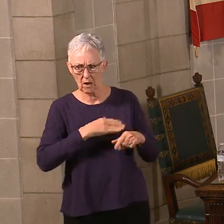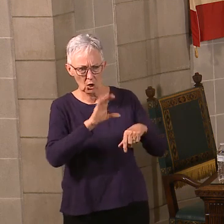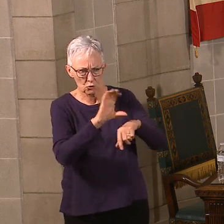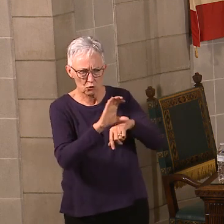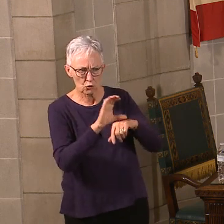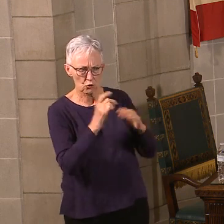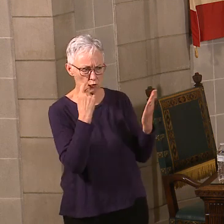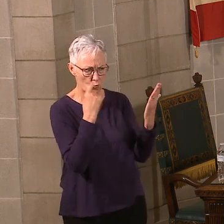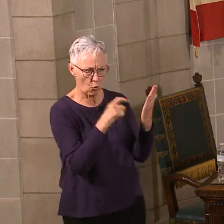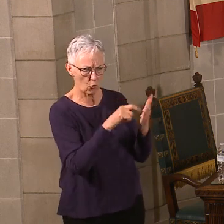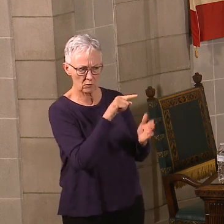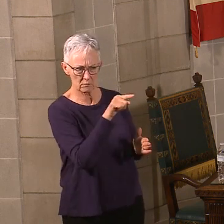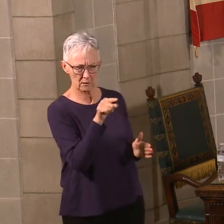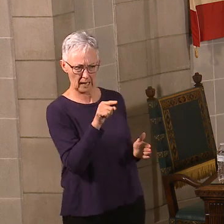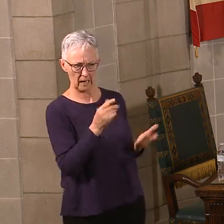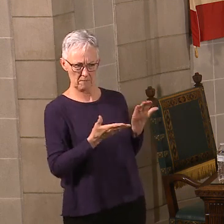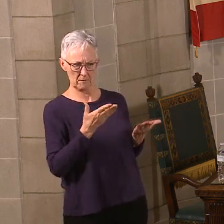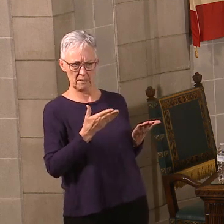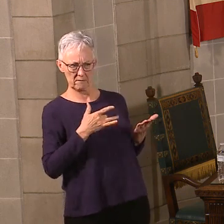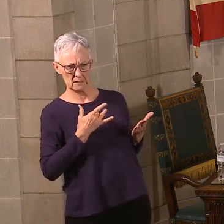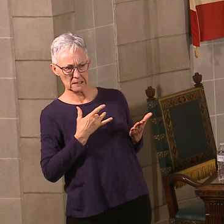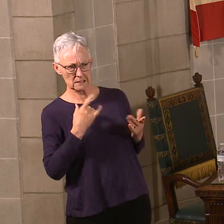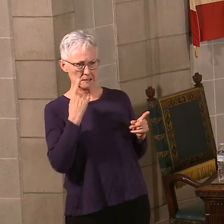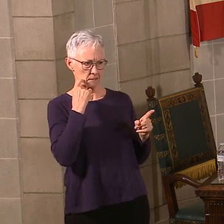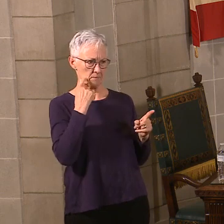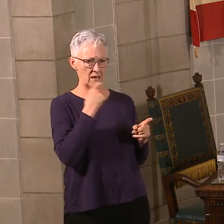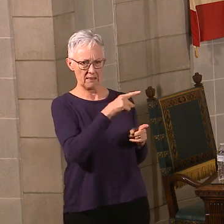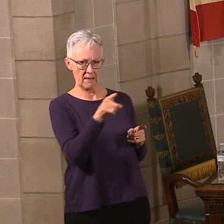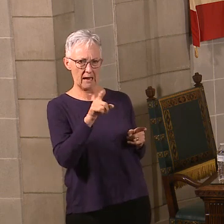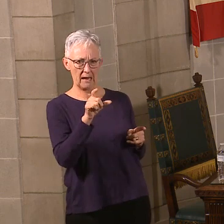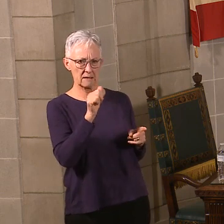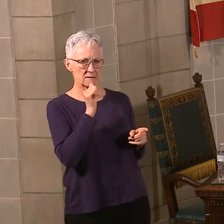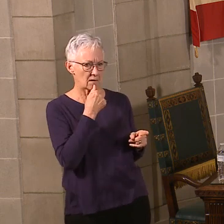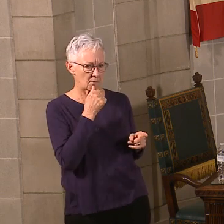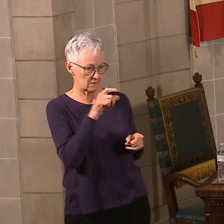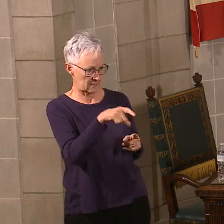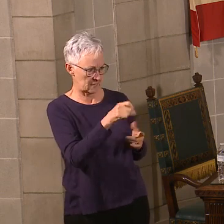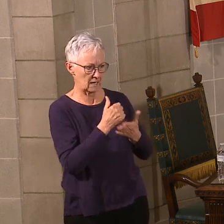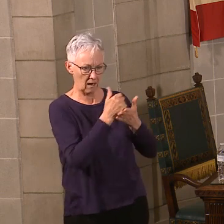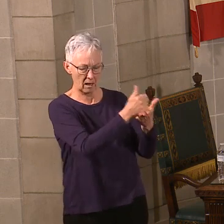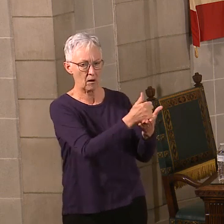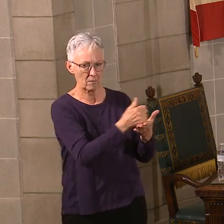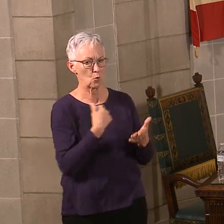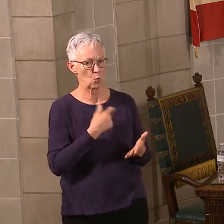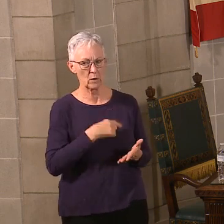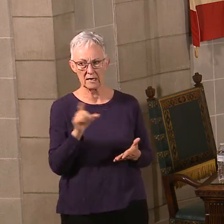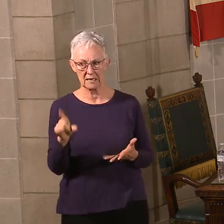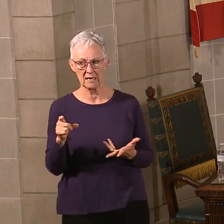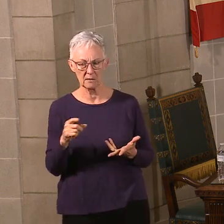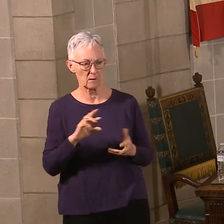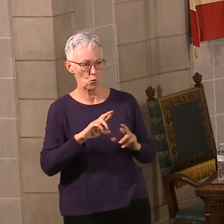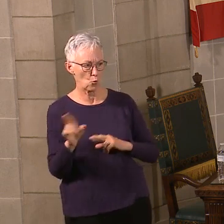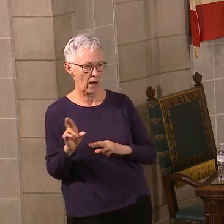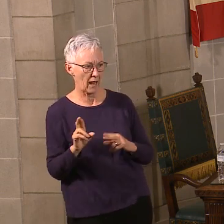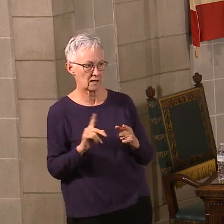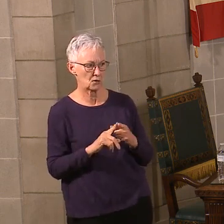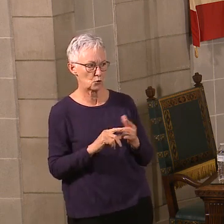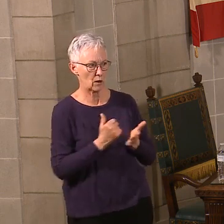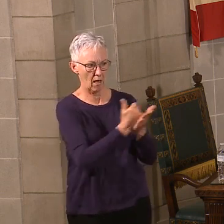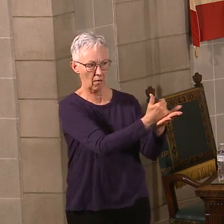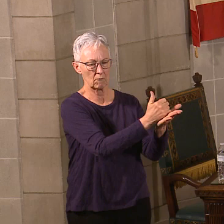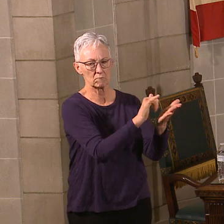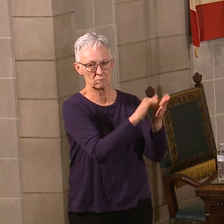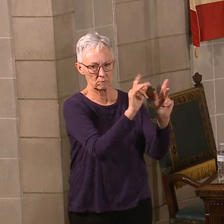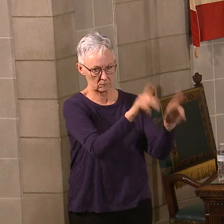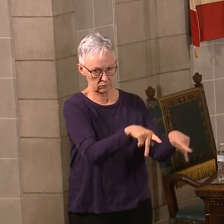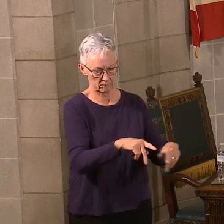all opportunities for us to be able to take that step and reach out to someone who may need our help, especially when it comes to domestic violence. So with that, I'd like now just to